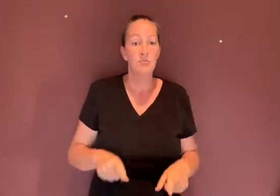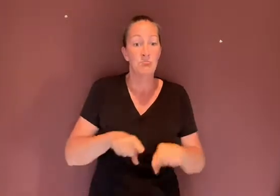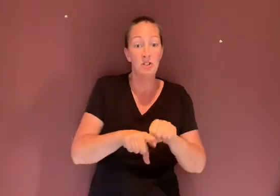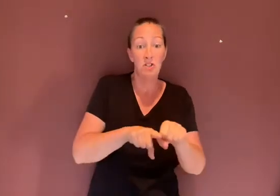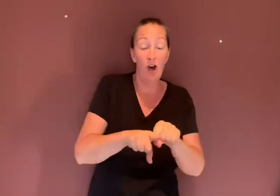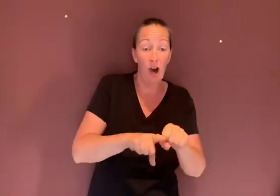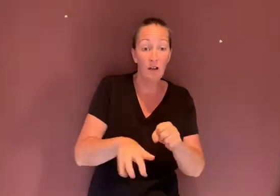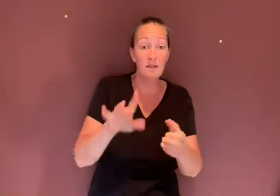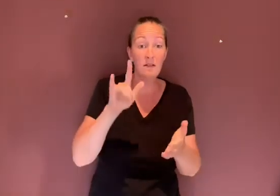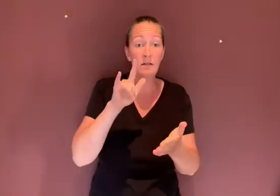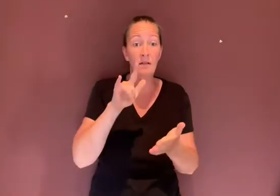socks